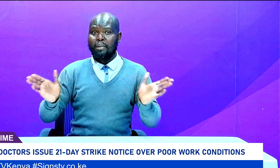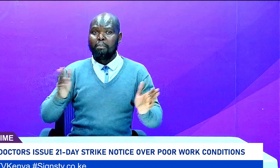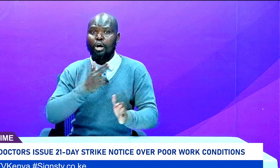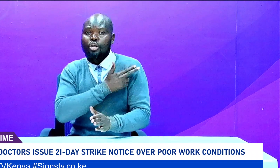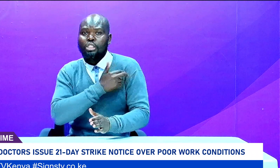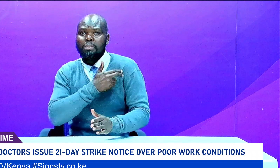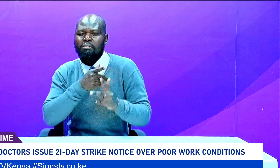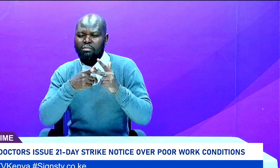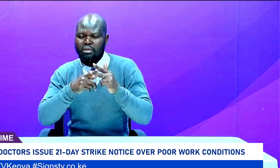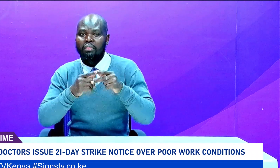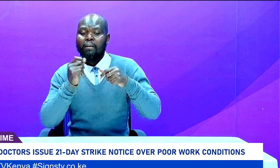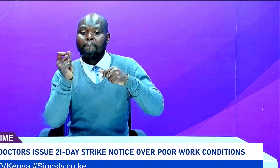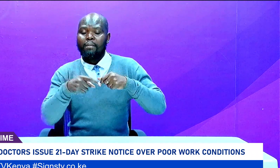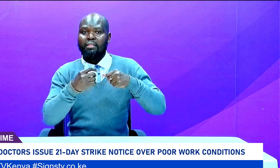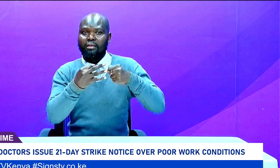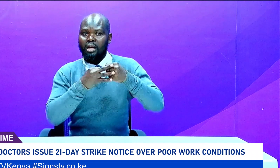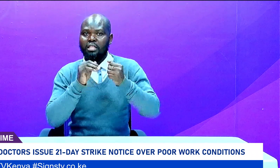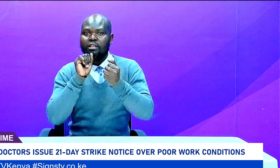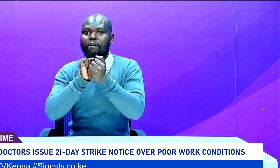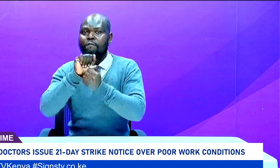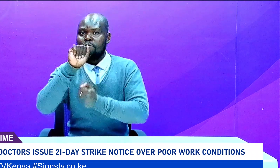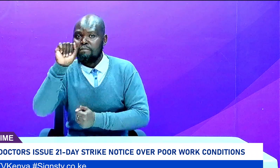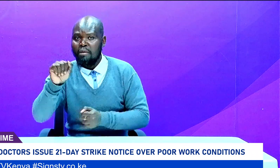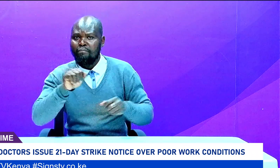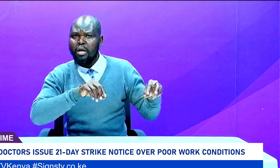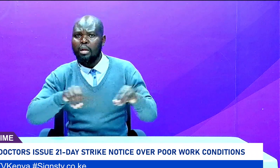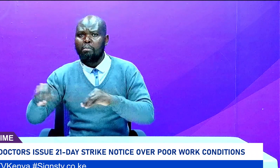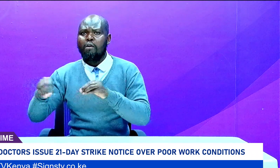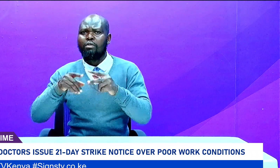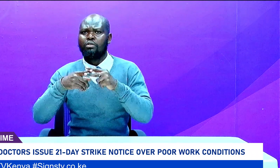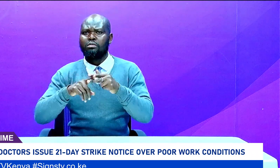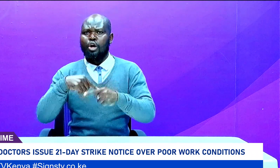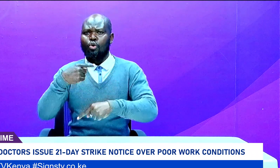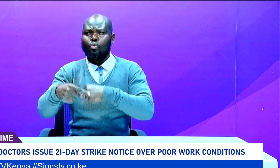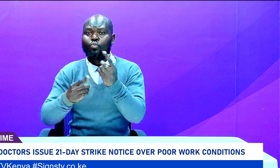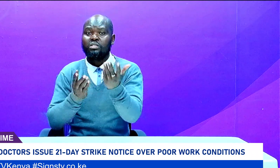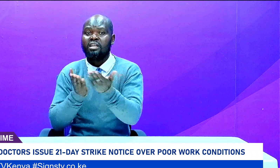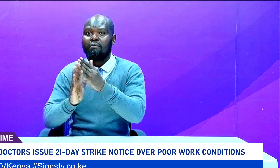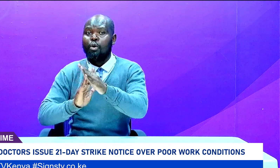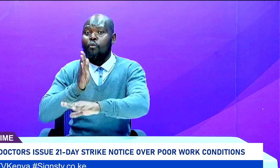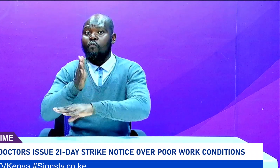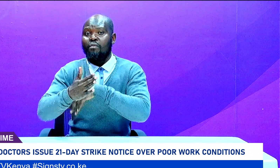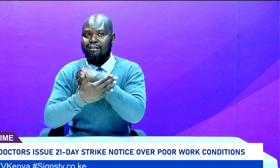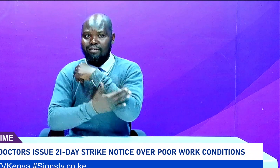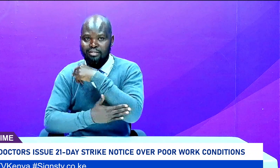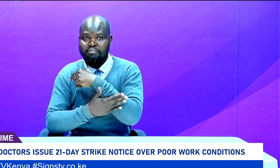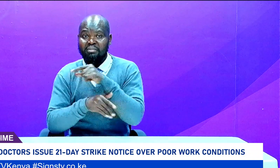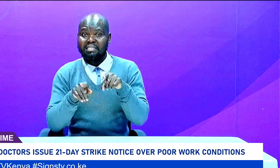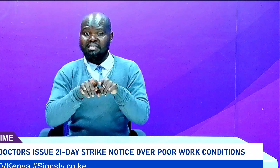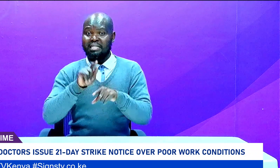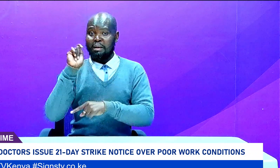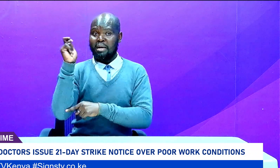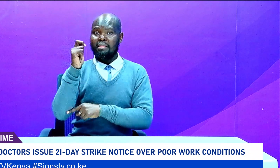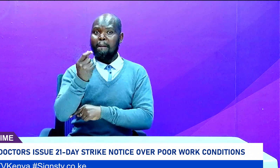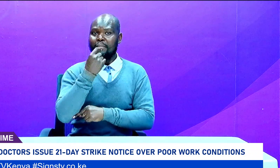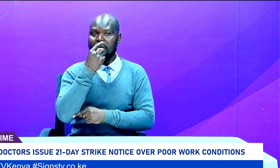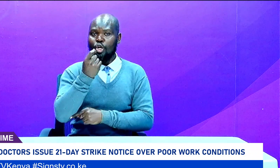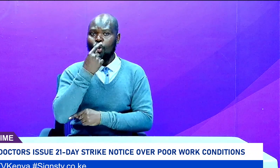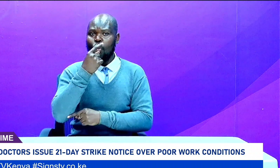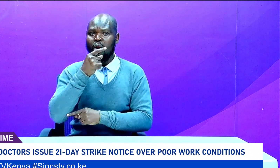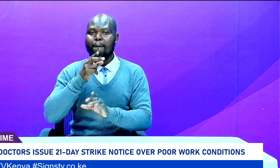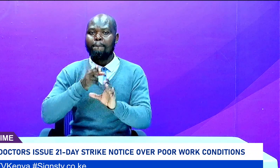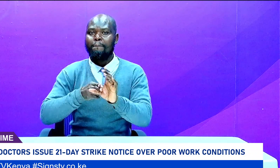a looming health crisis in public hospitals beginning August 15th. The move